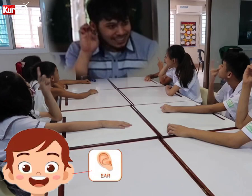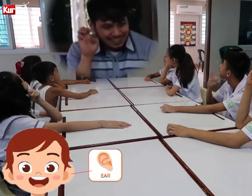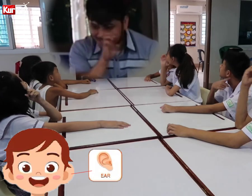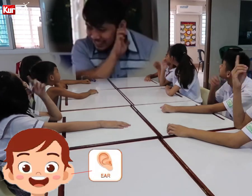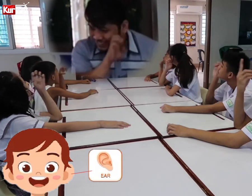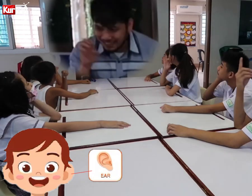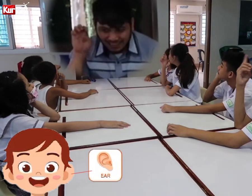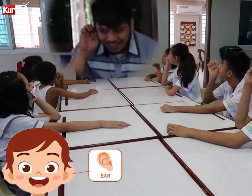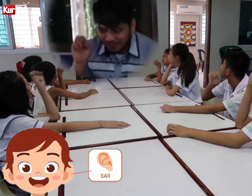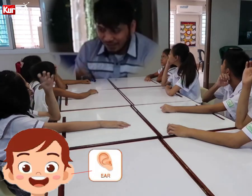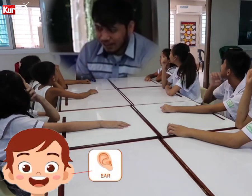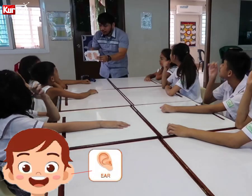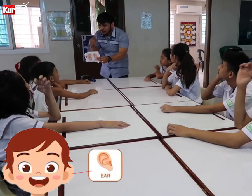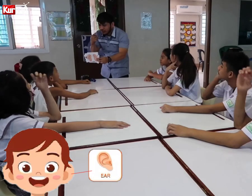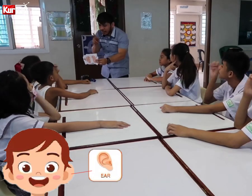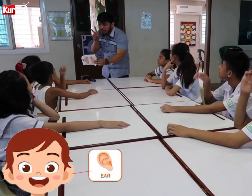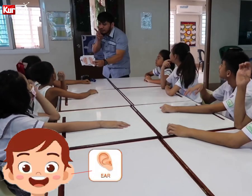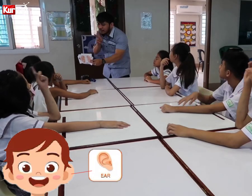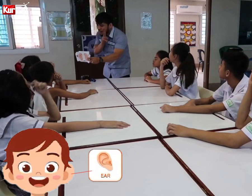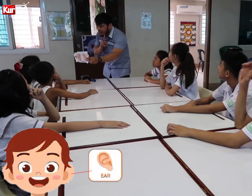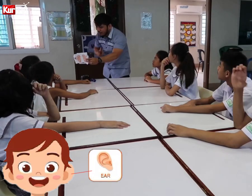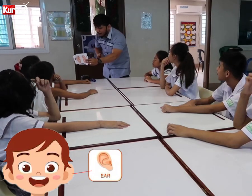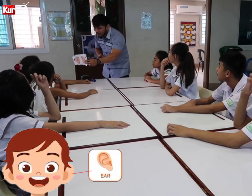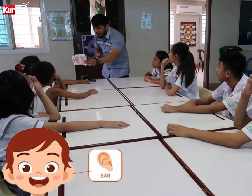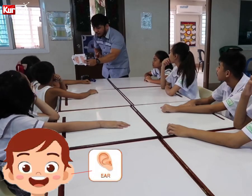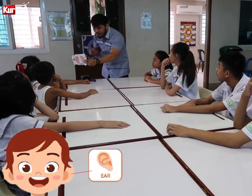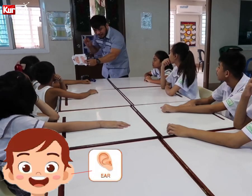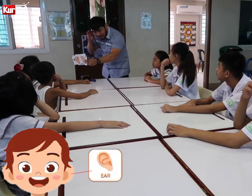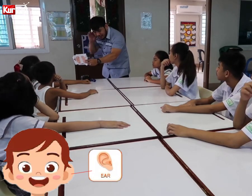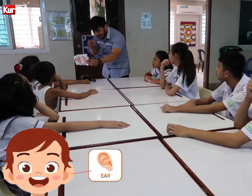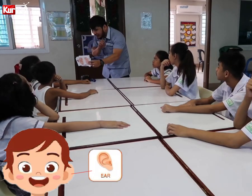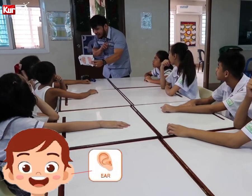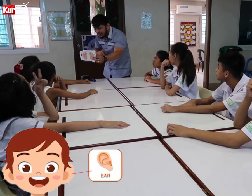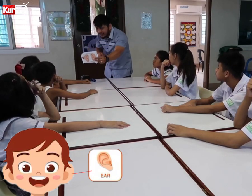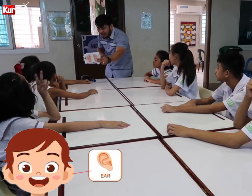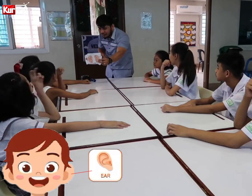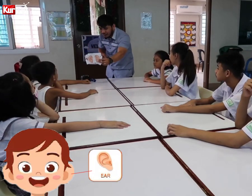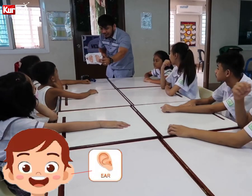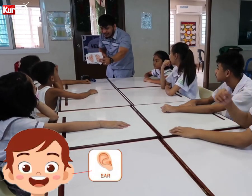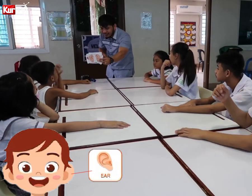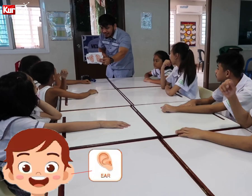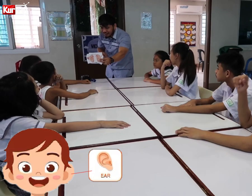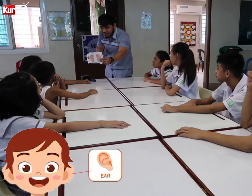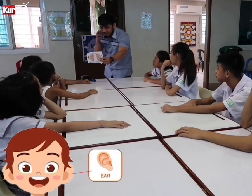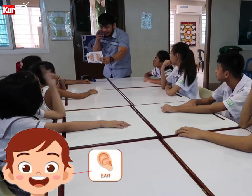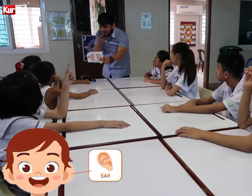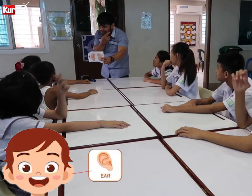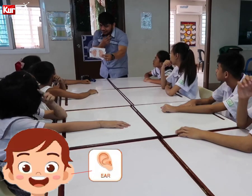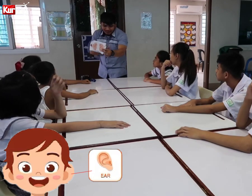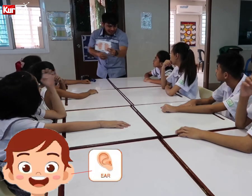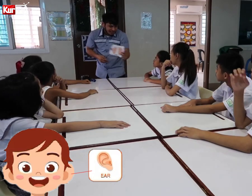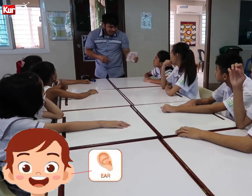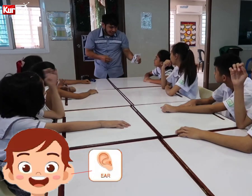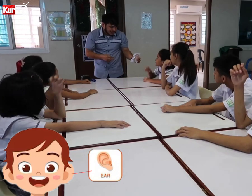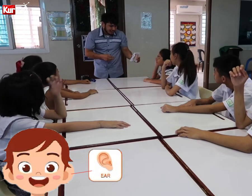Ears. Ayan. How do we sign? Vina. Ears. Ikaw. Raven. Ears.